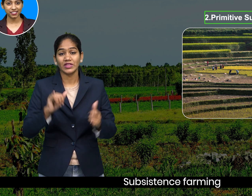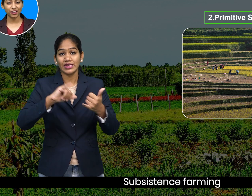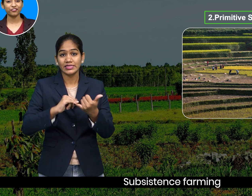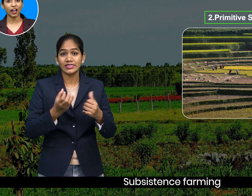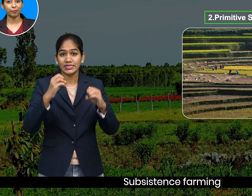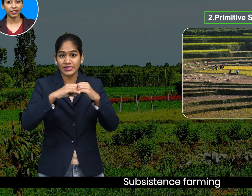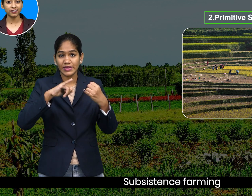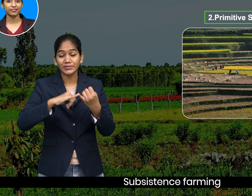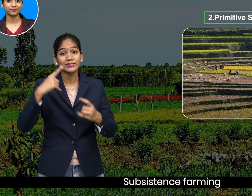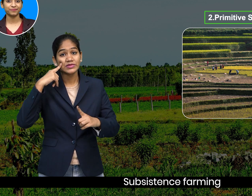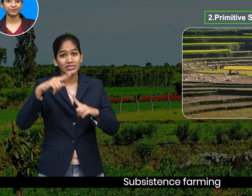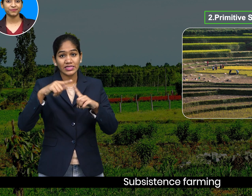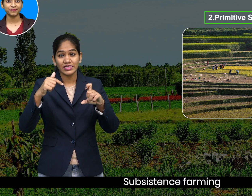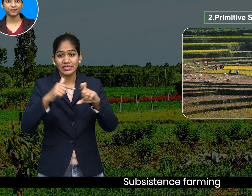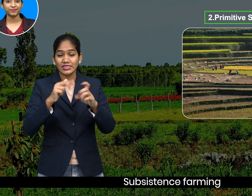Subsistence farming